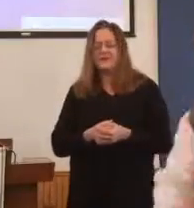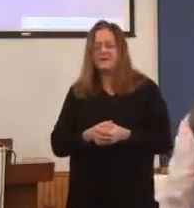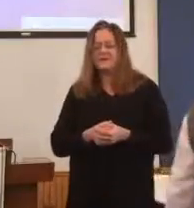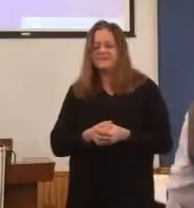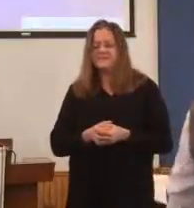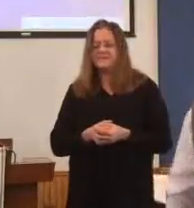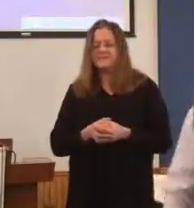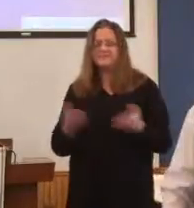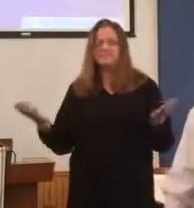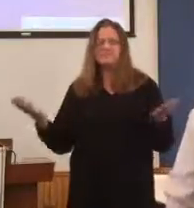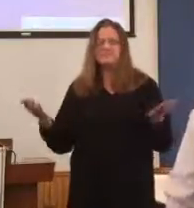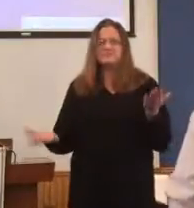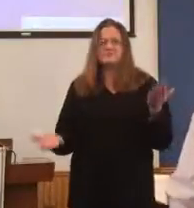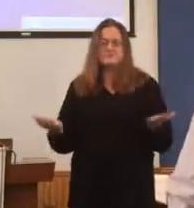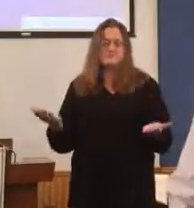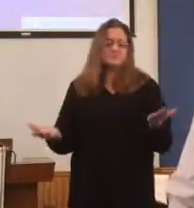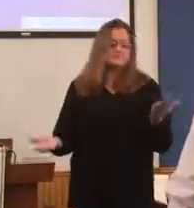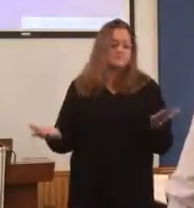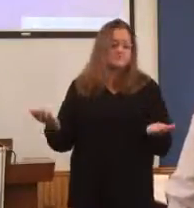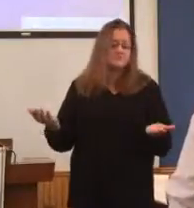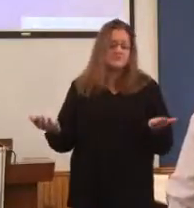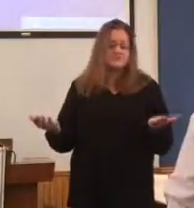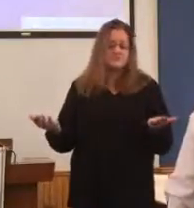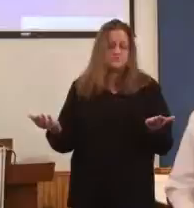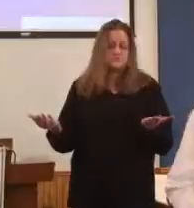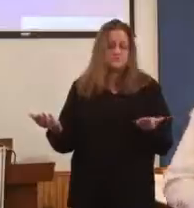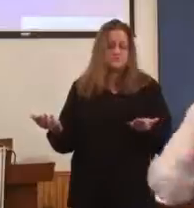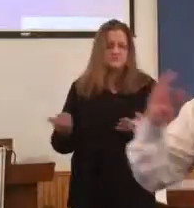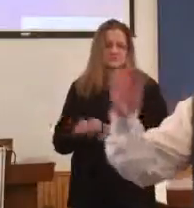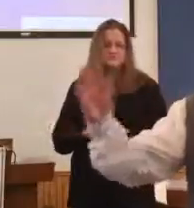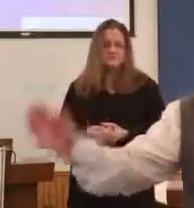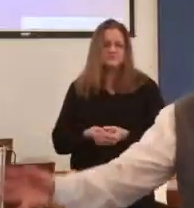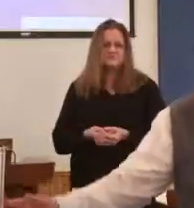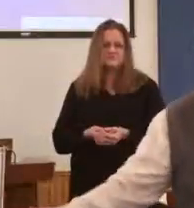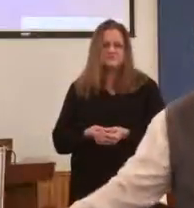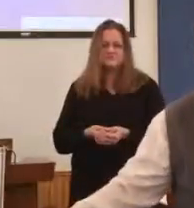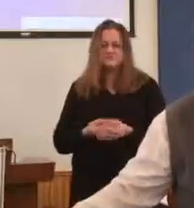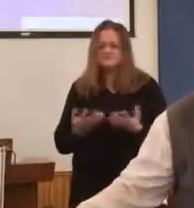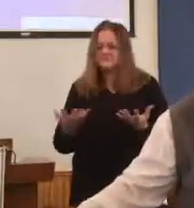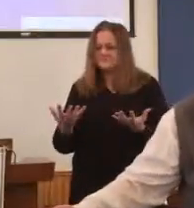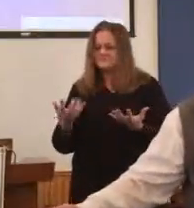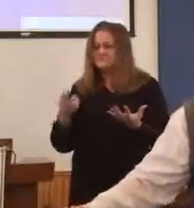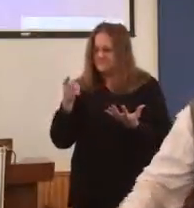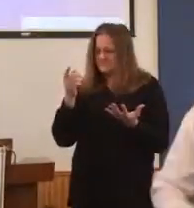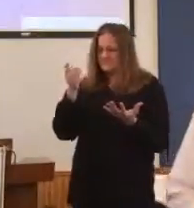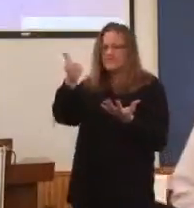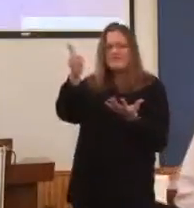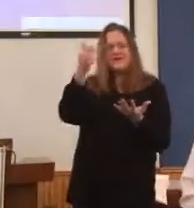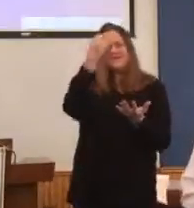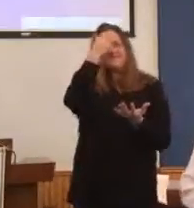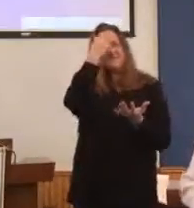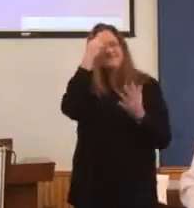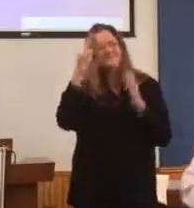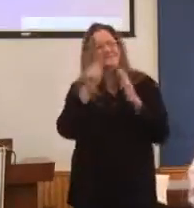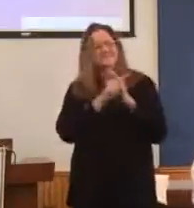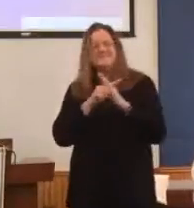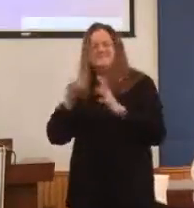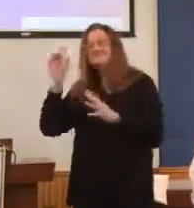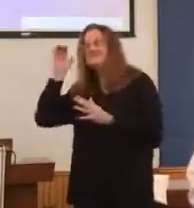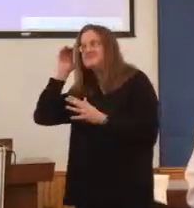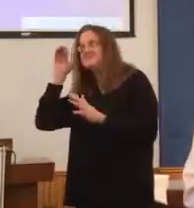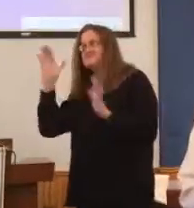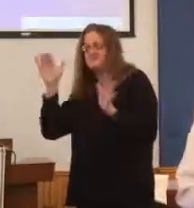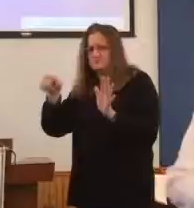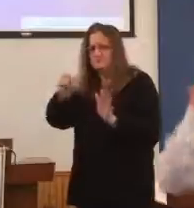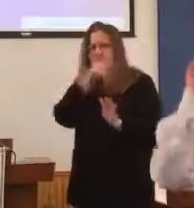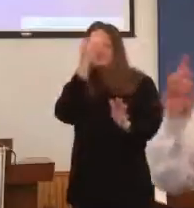Maybe we need to, well, you know, fill in the blank. Fill in the blank. You know what it